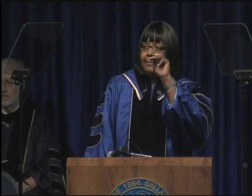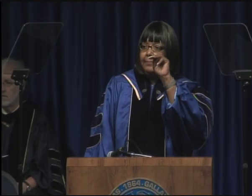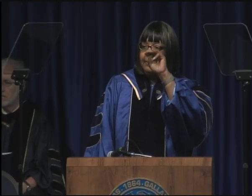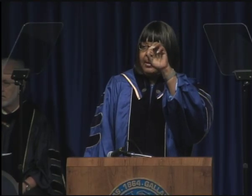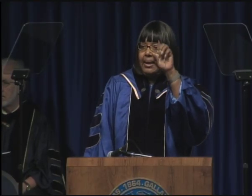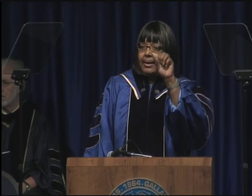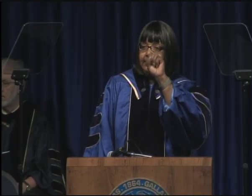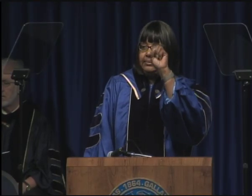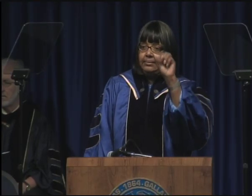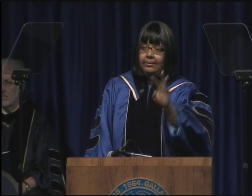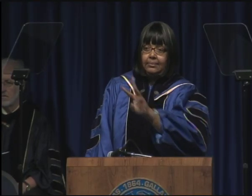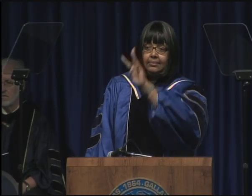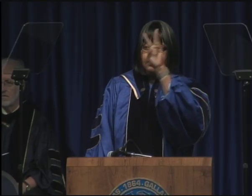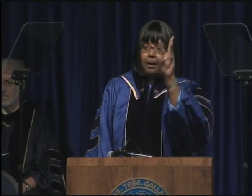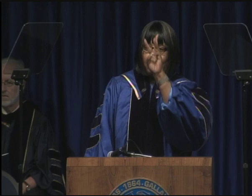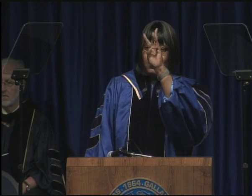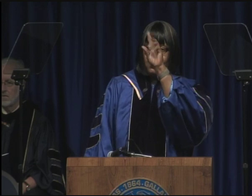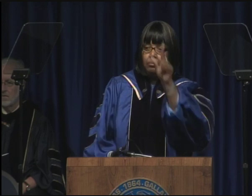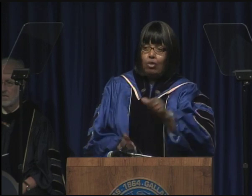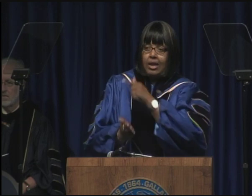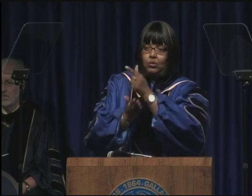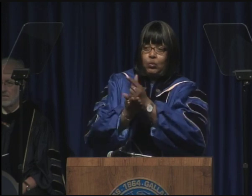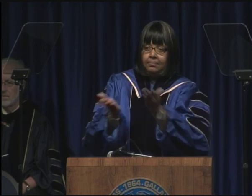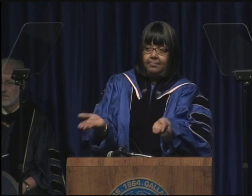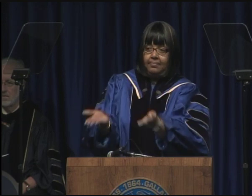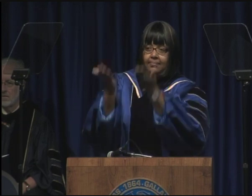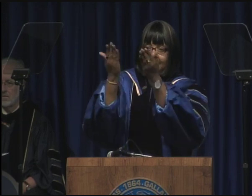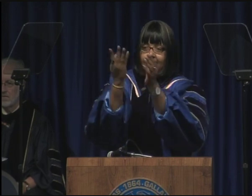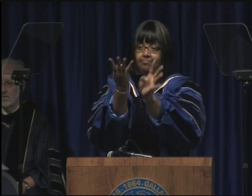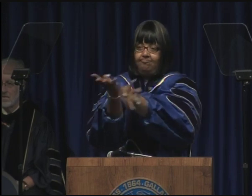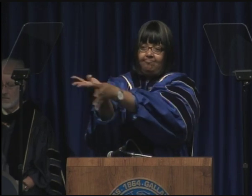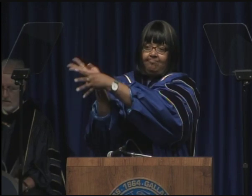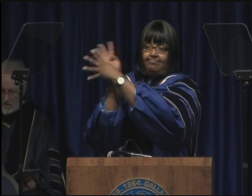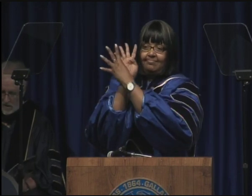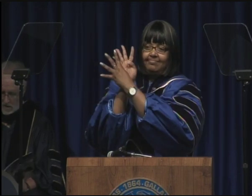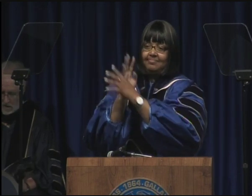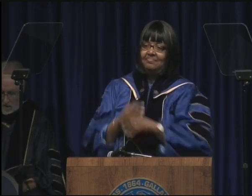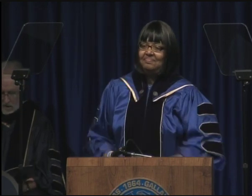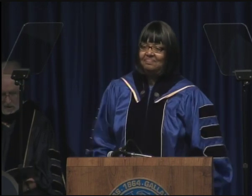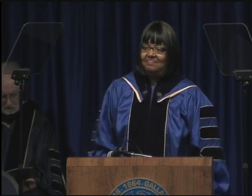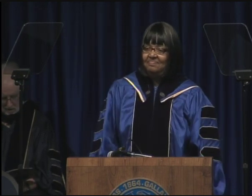Will the Masters of Social Work graduates please come forward?